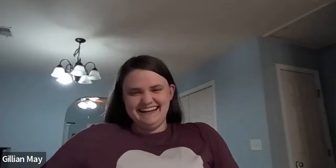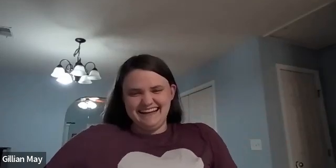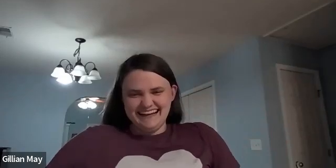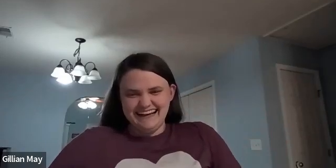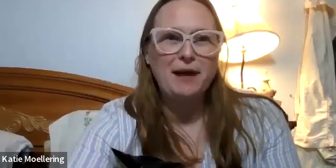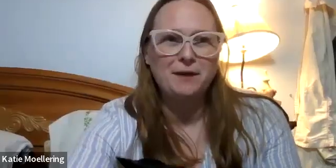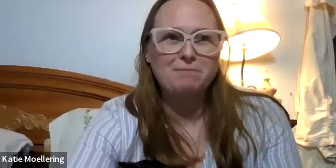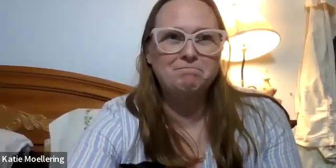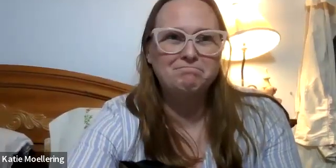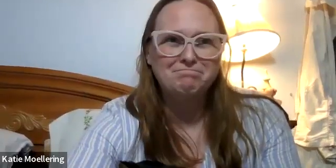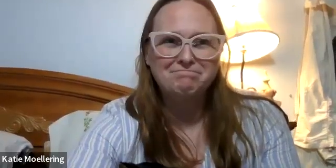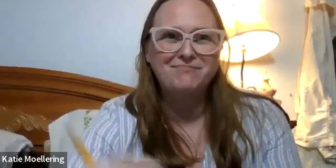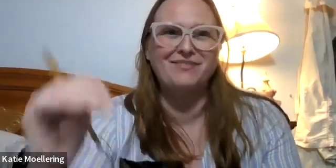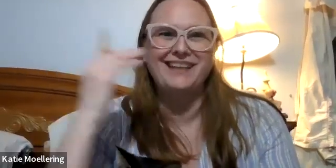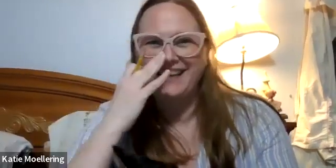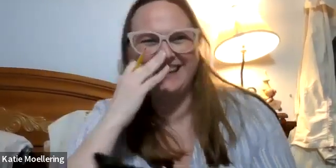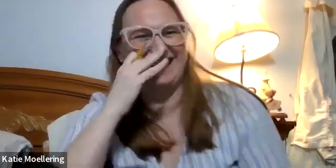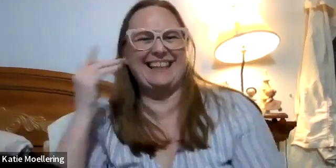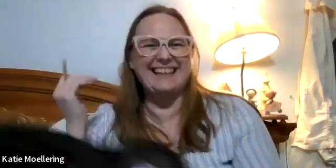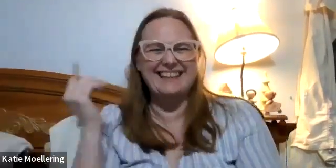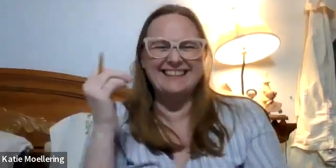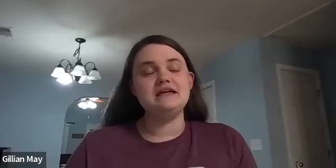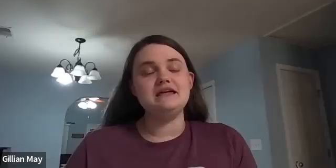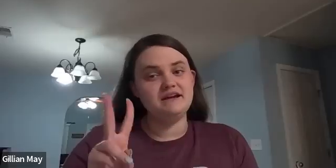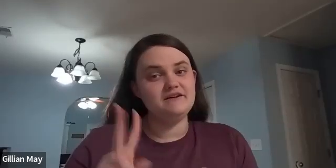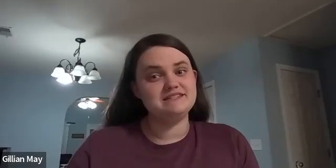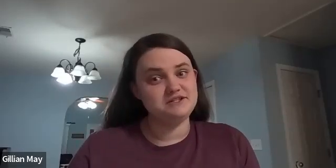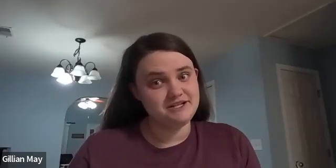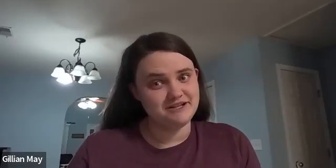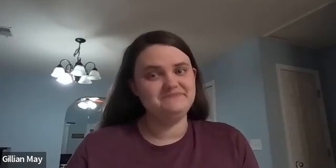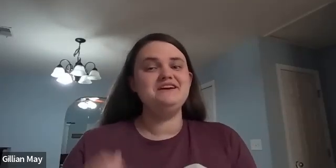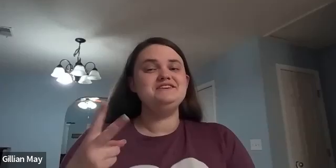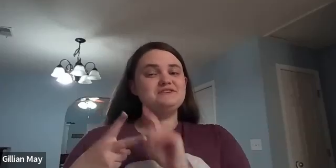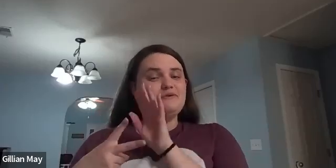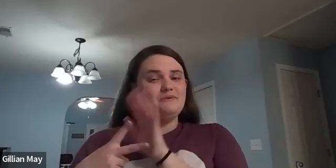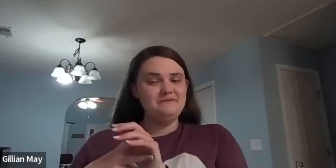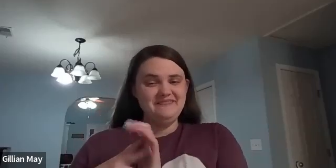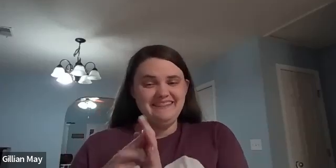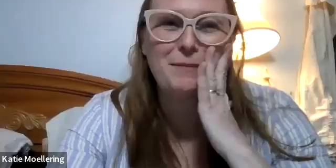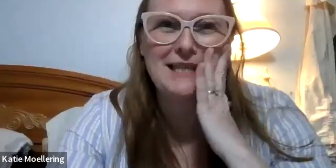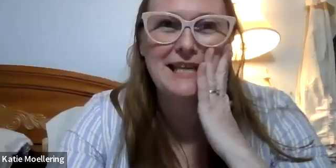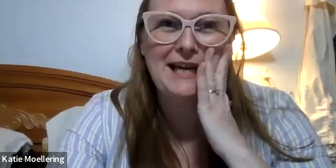hope it's not a bad one. No, it's not. Well, depending on the situation. I live in fear of the bad